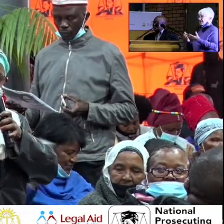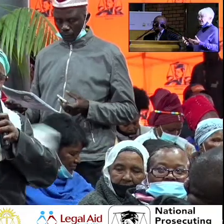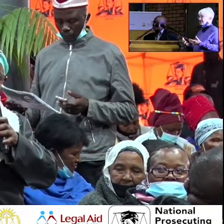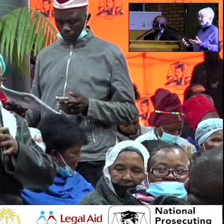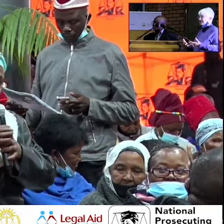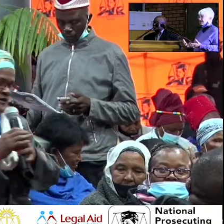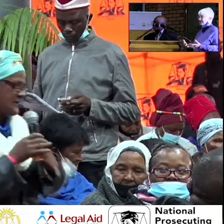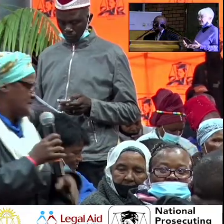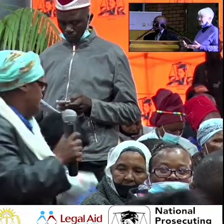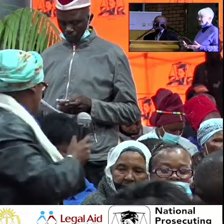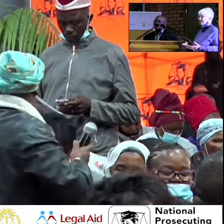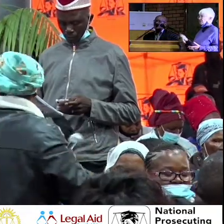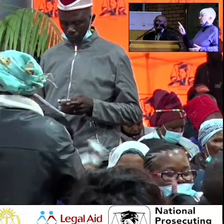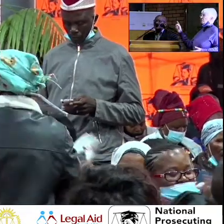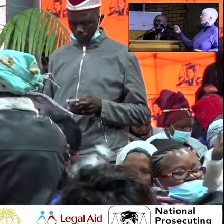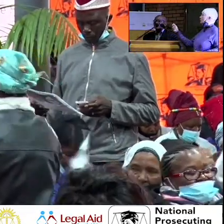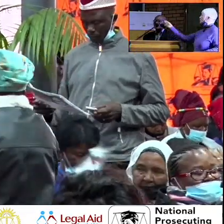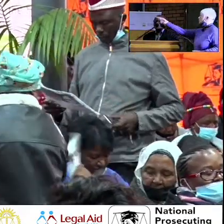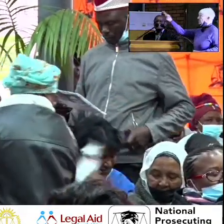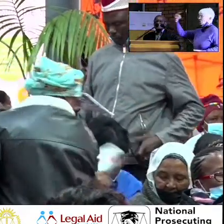don't do your work.